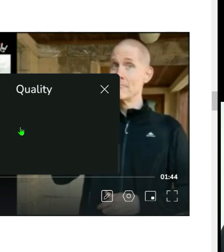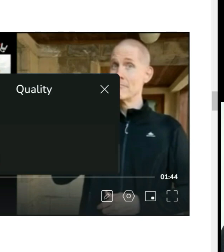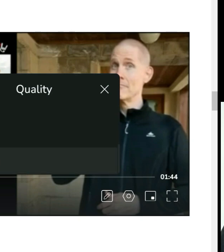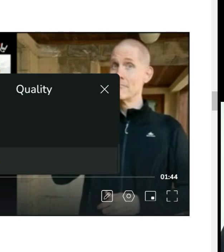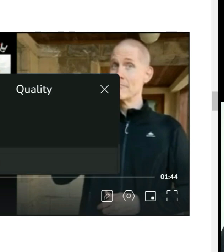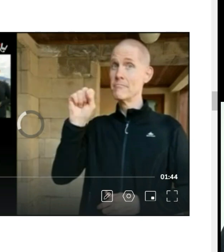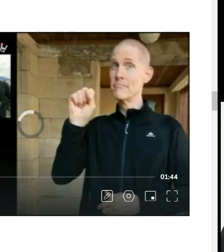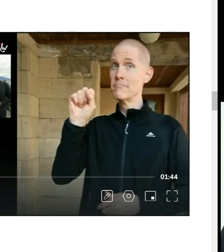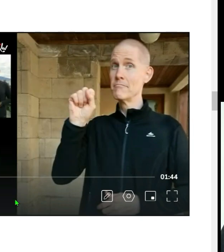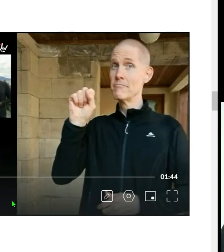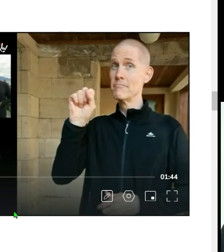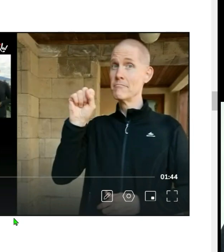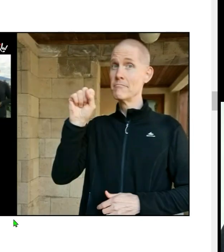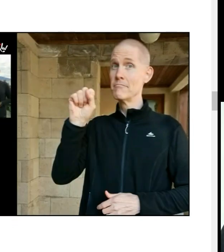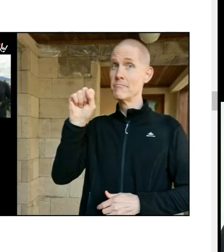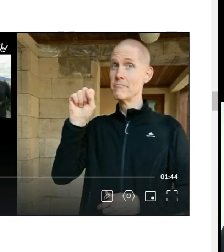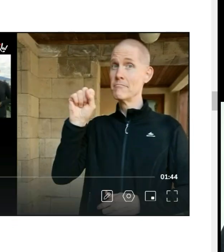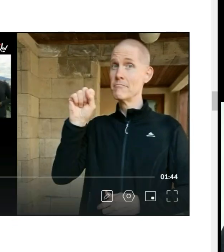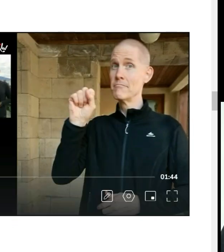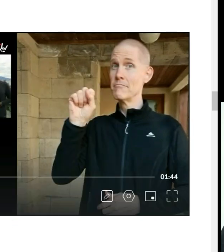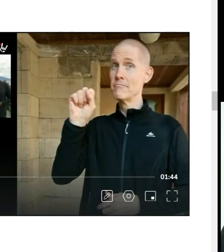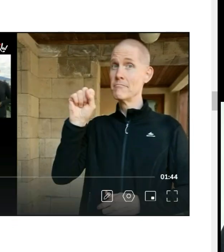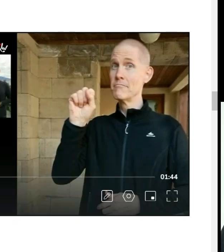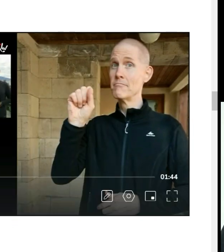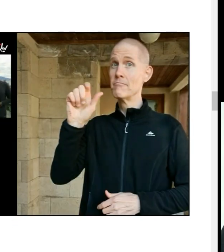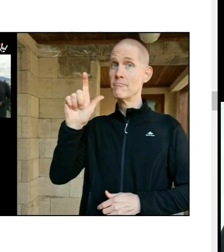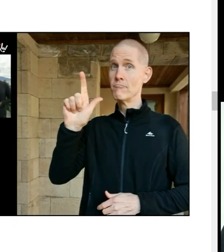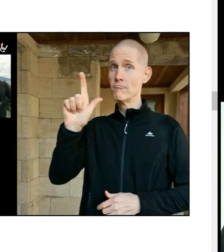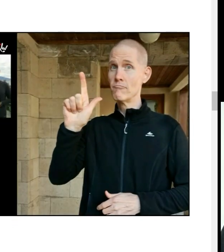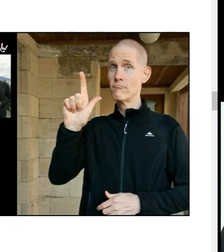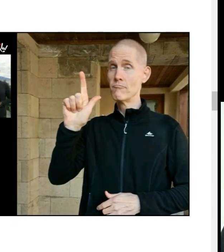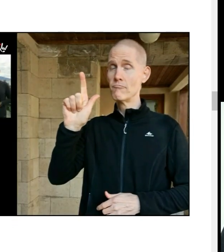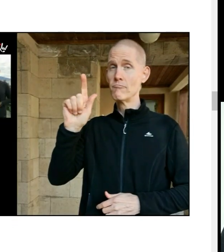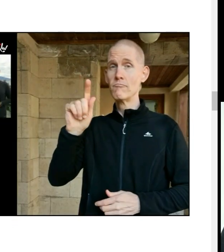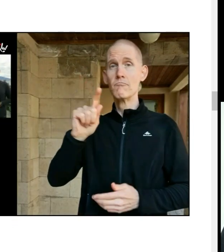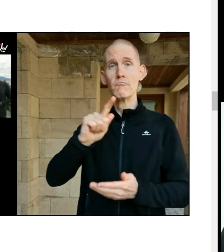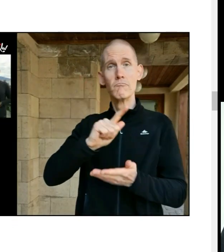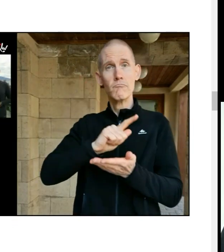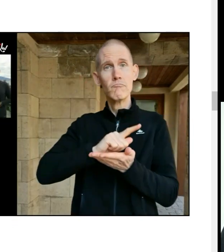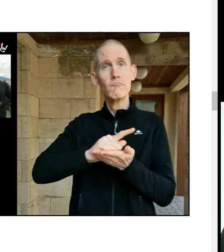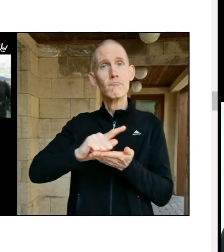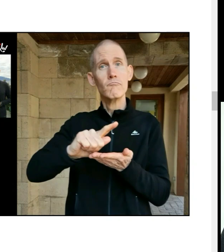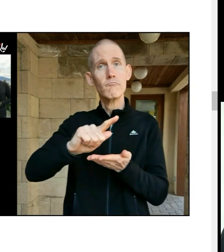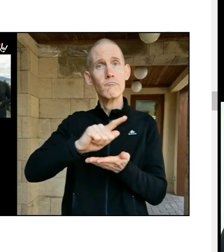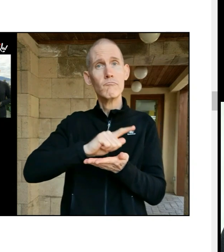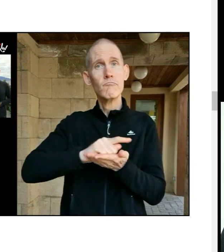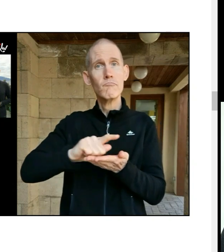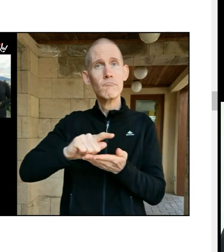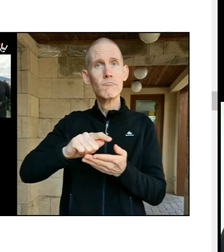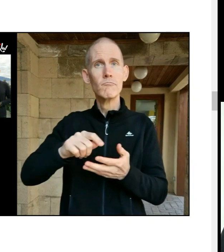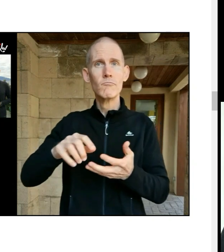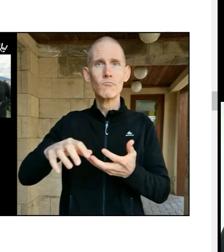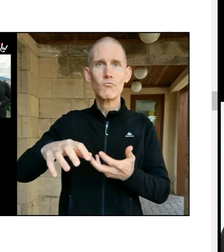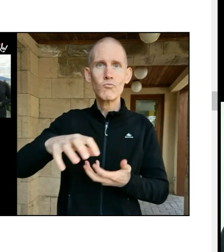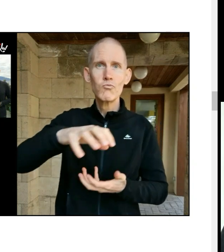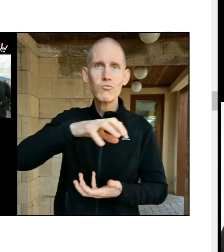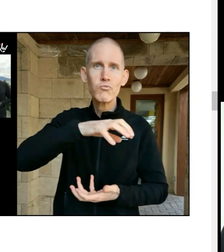not super hot, this location, but it works. All right, as I'm signing, yellow words light